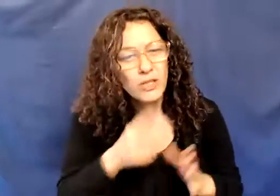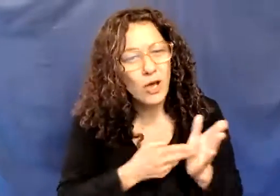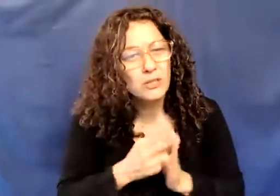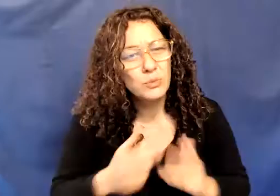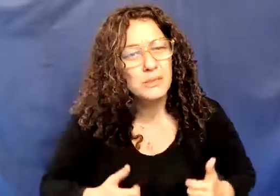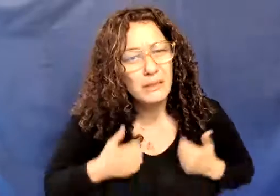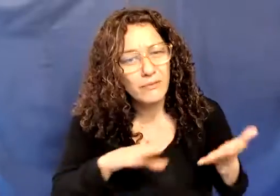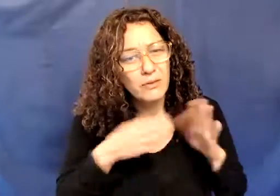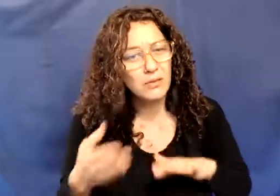And so